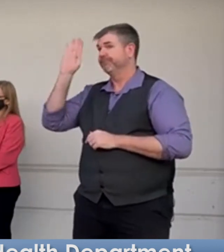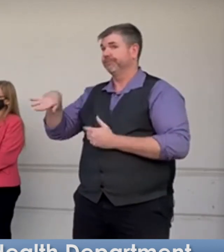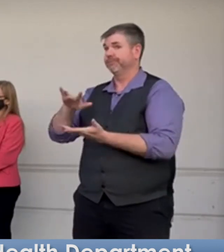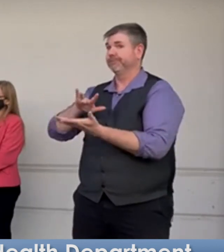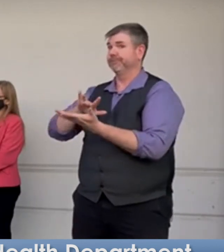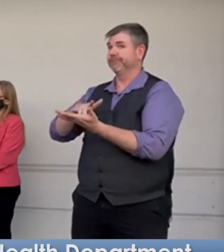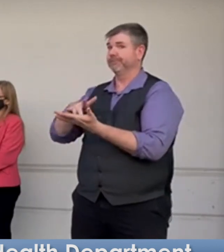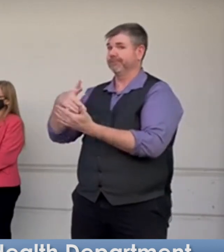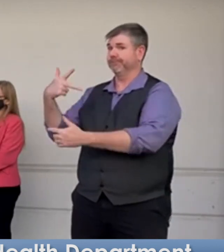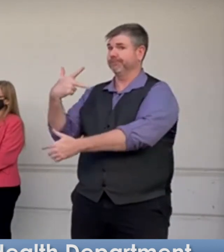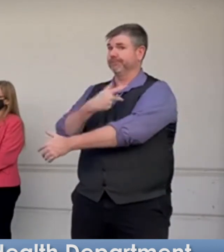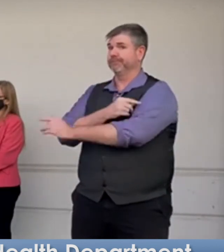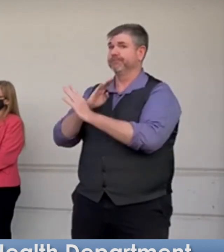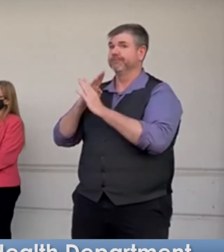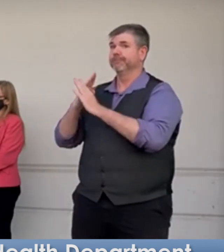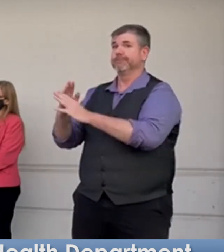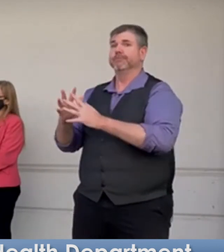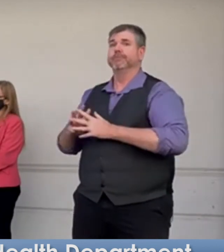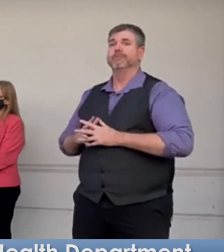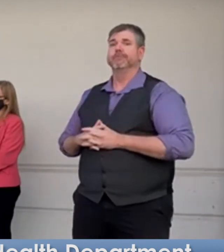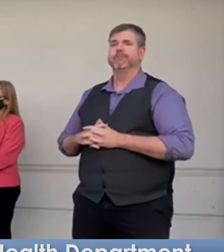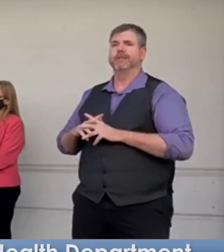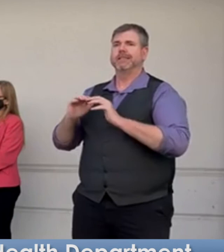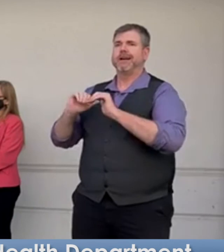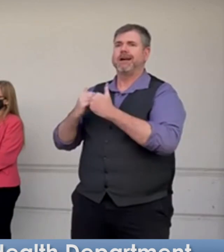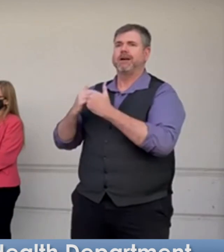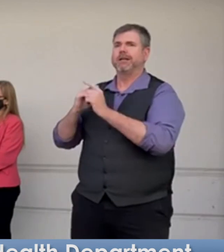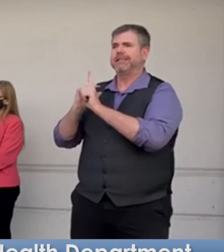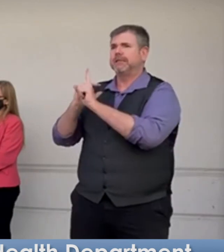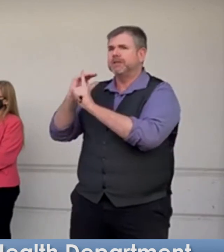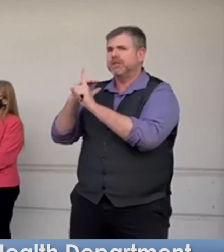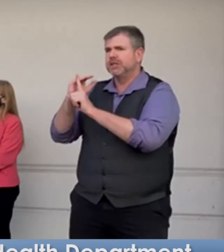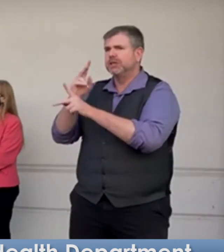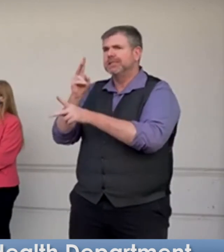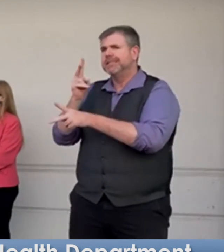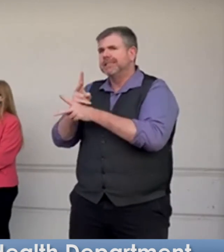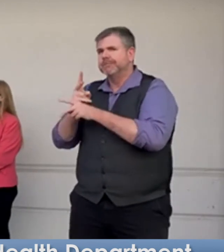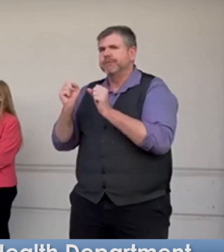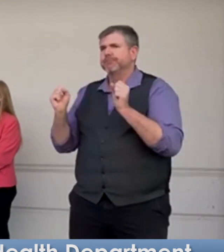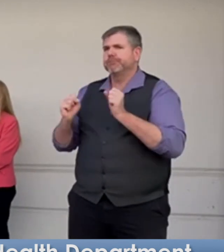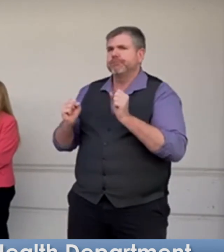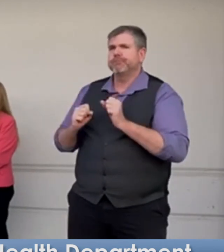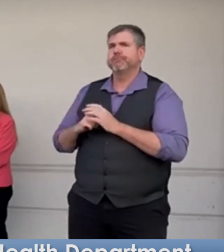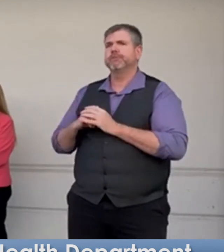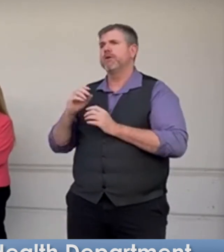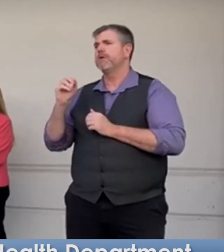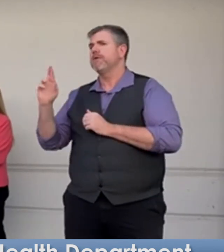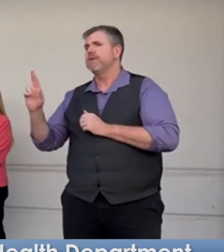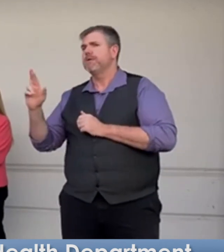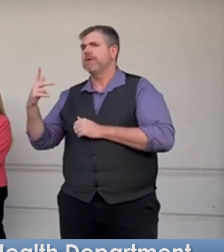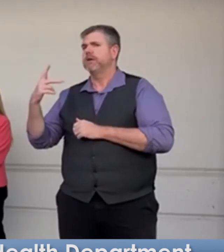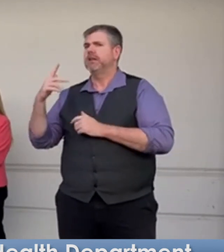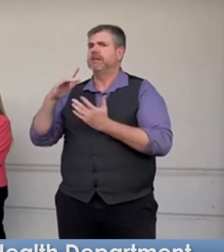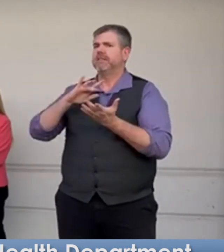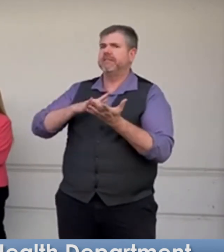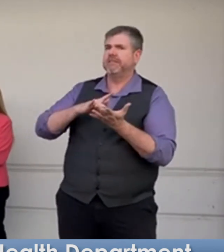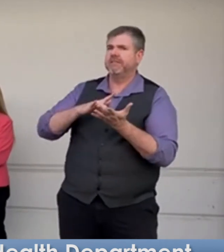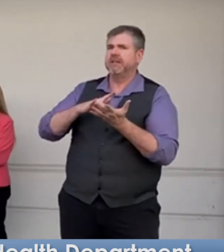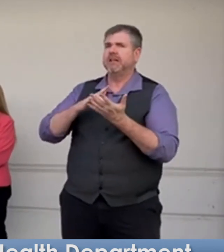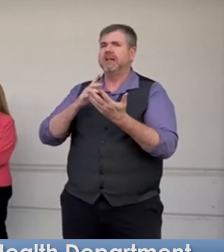of them may be best suited to different groups, our job will be plenty complicated. And we are